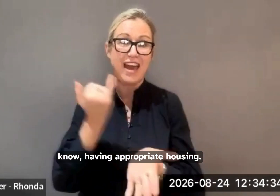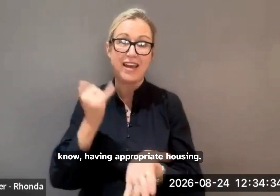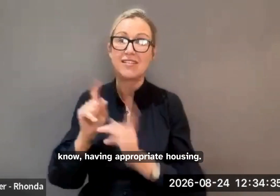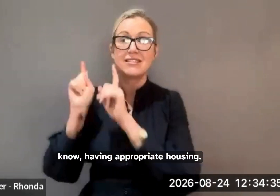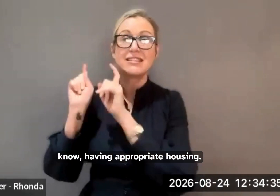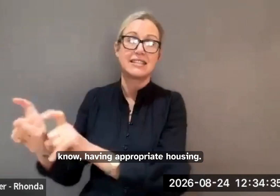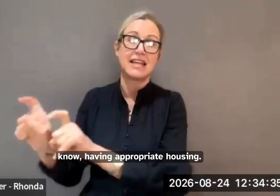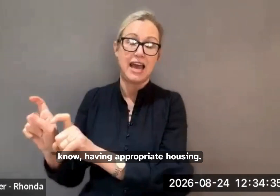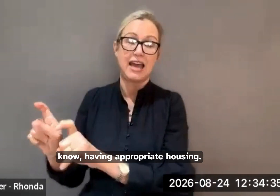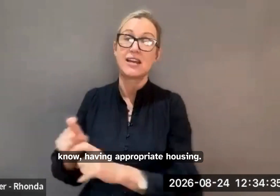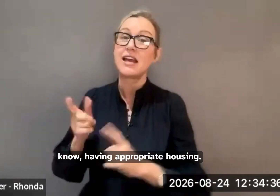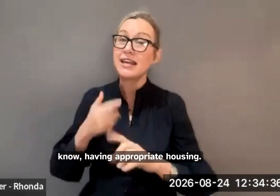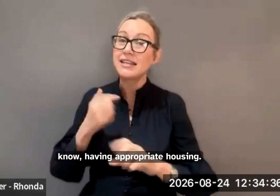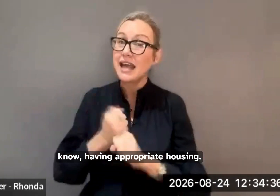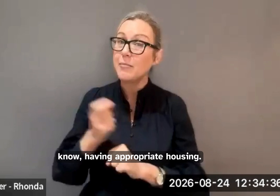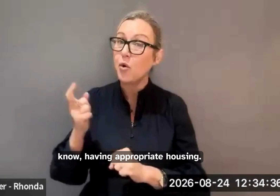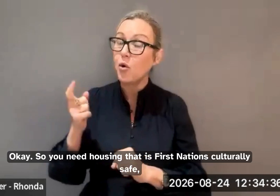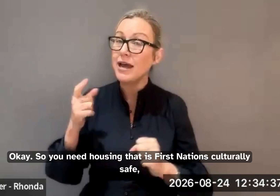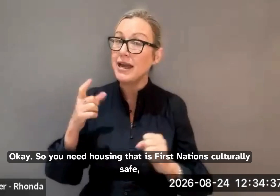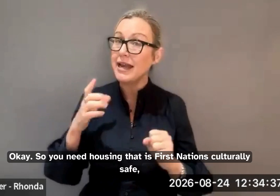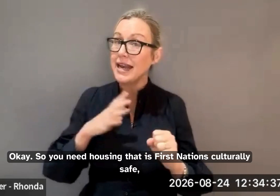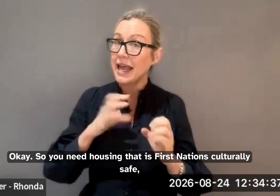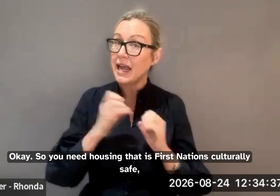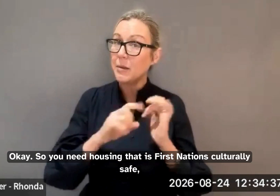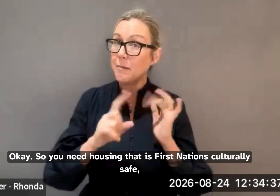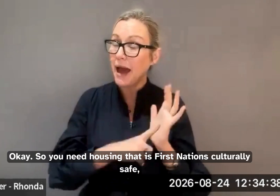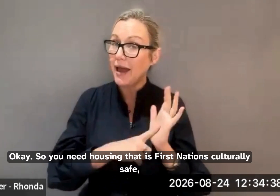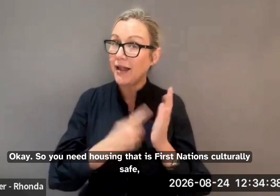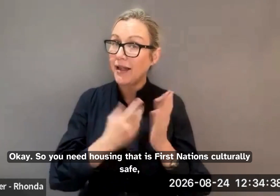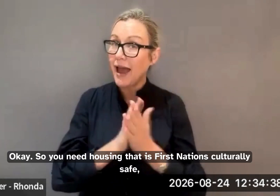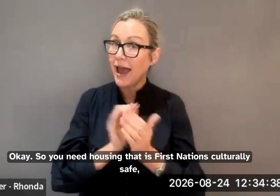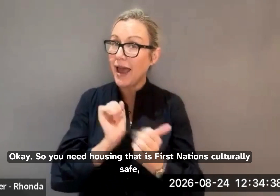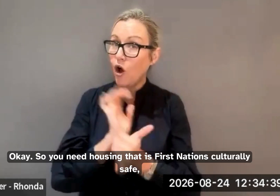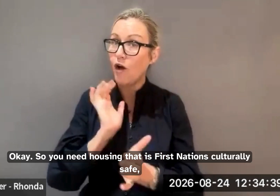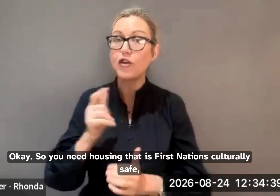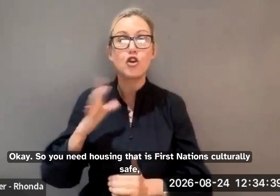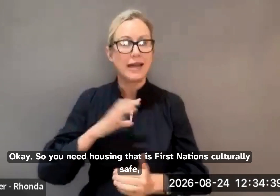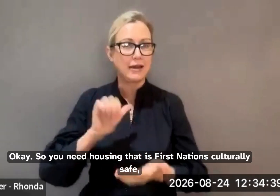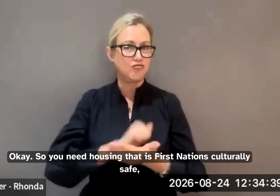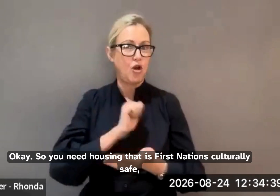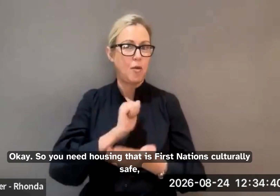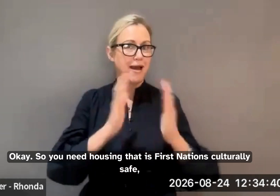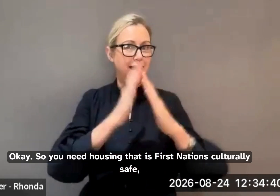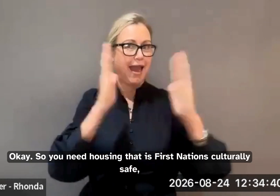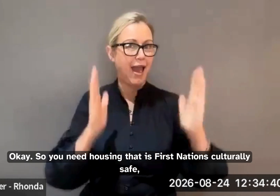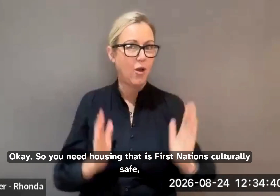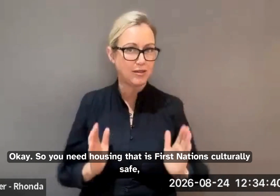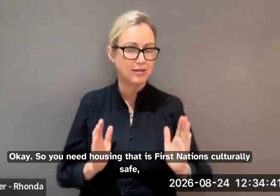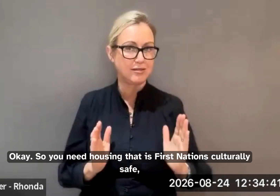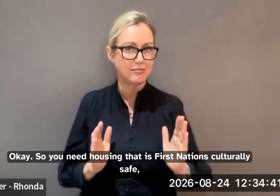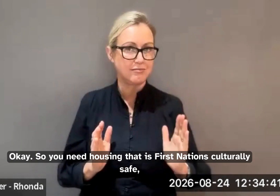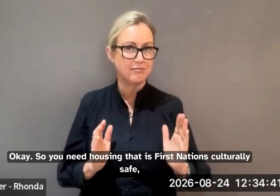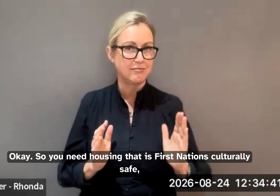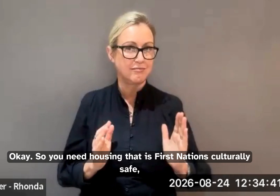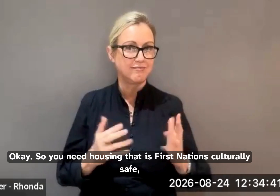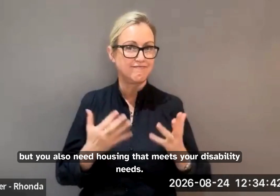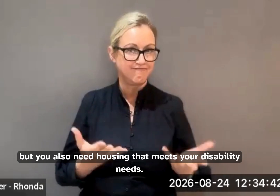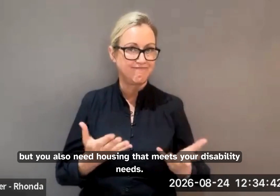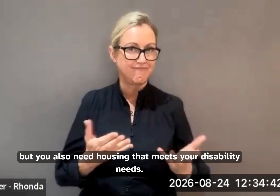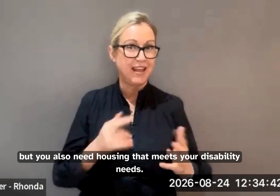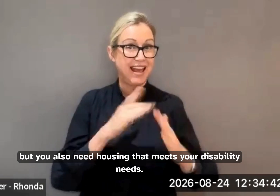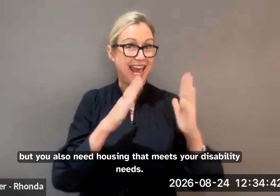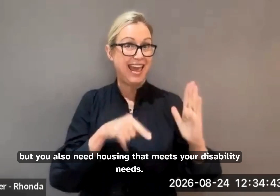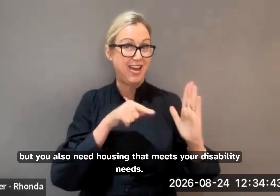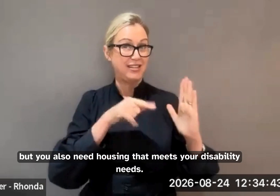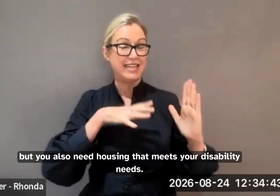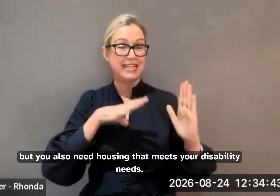having appropriate housing. Okay, so you need housing that is First Nations culturally safe, but